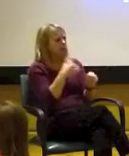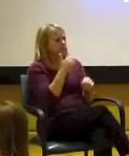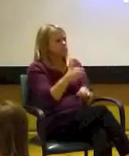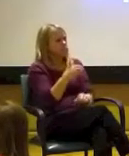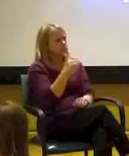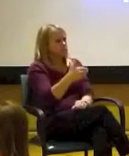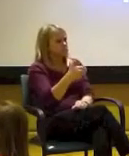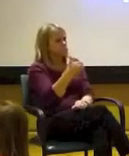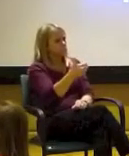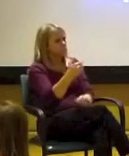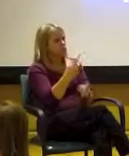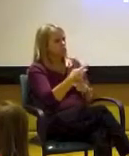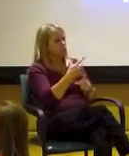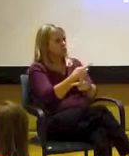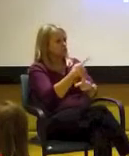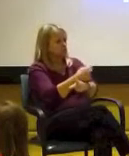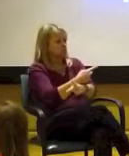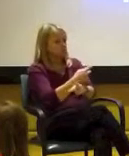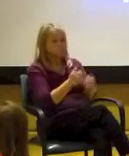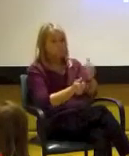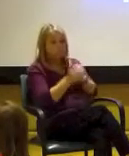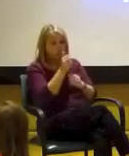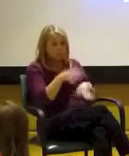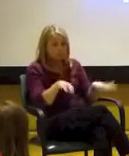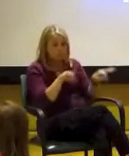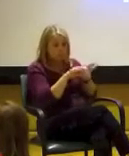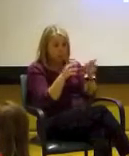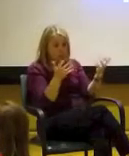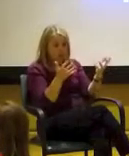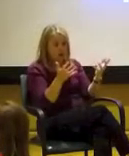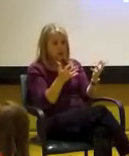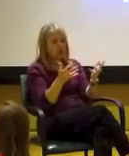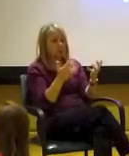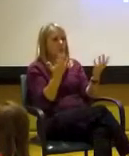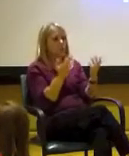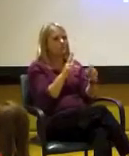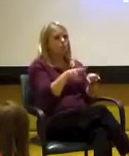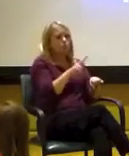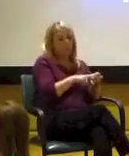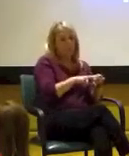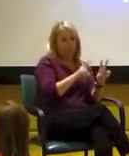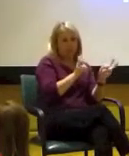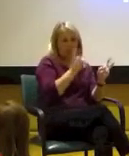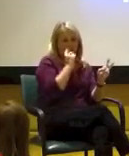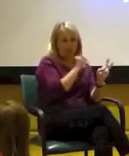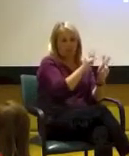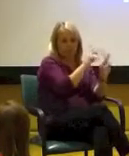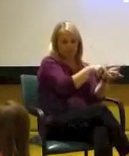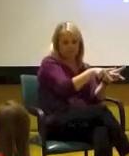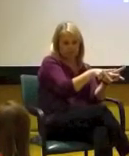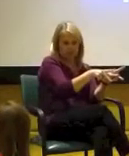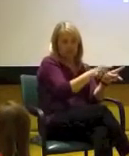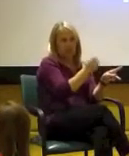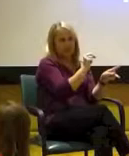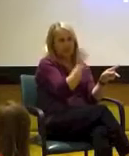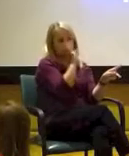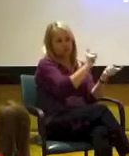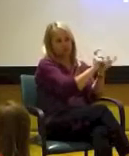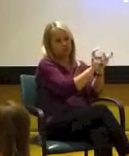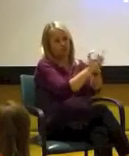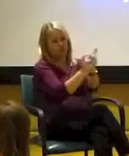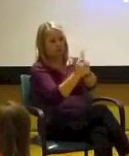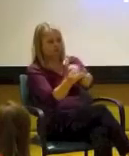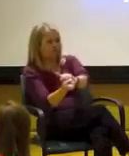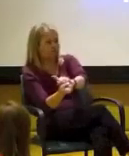here and there. What's most important is to know what's normal for a given person and then how that might be